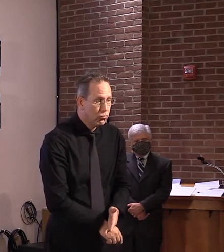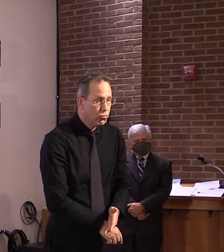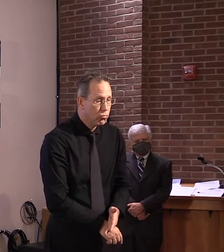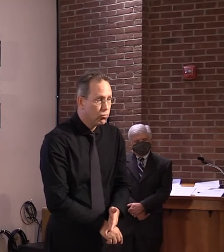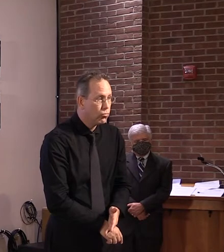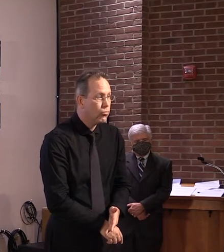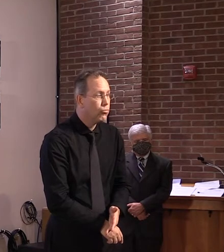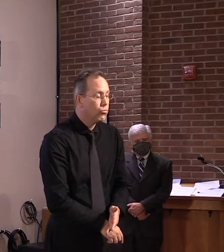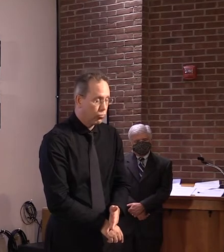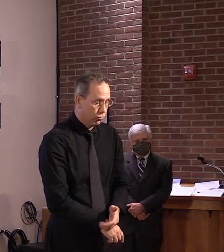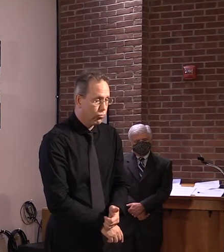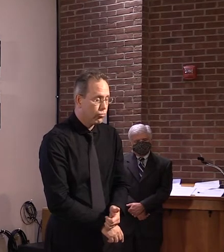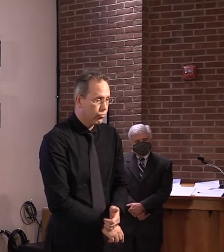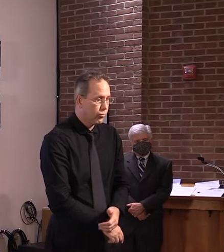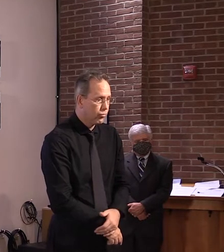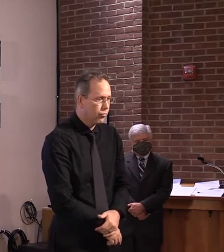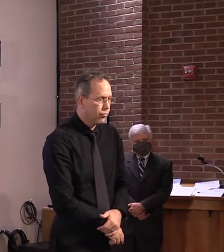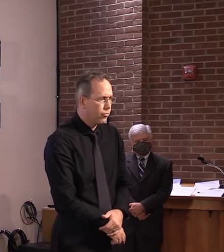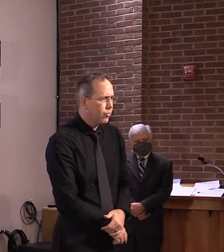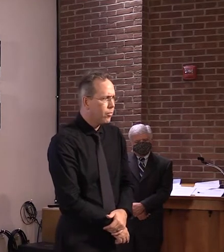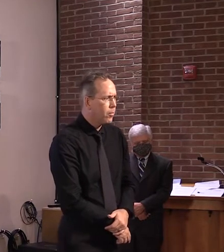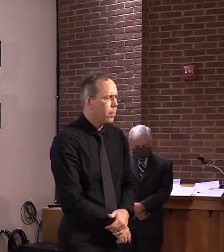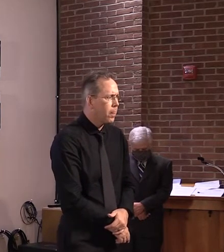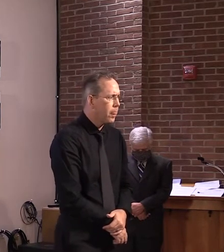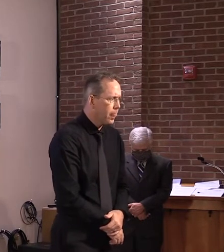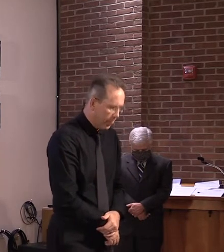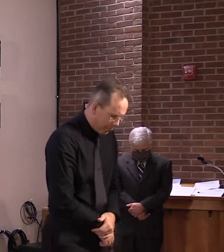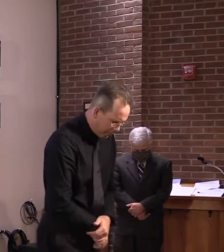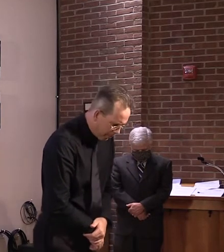Hi, this question is for Dr. Levine, I think.